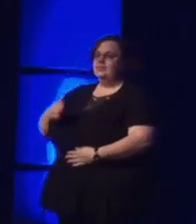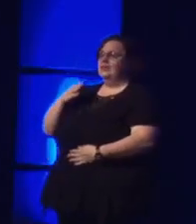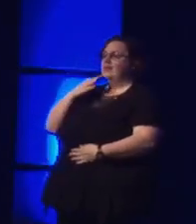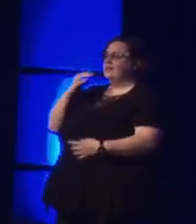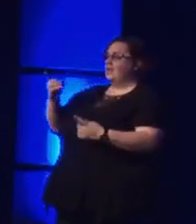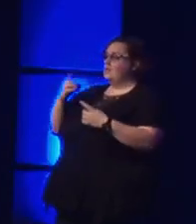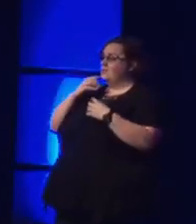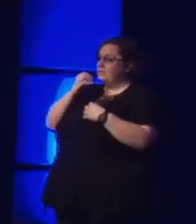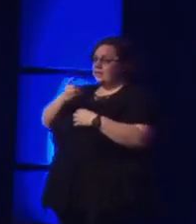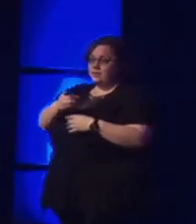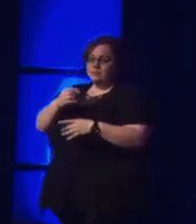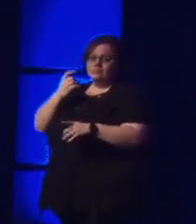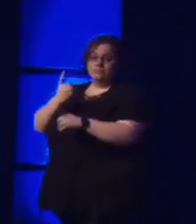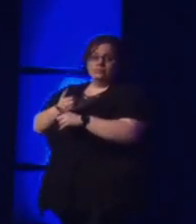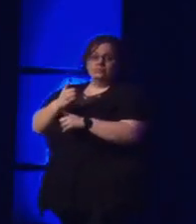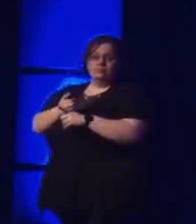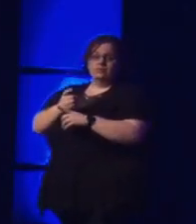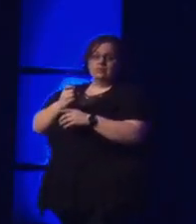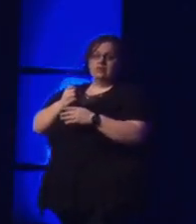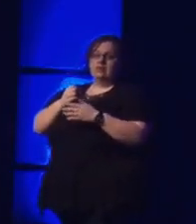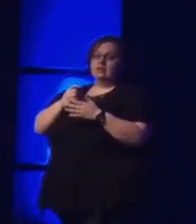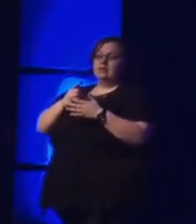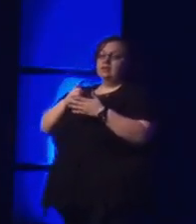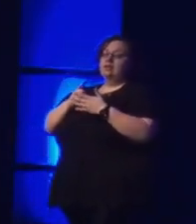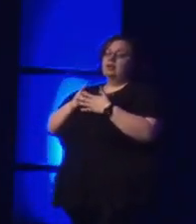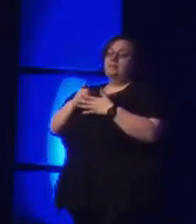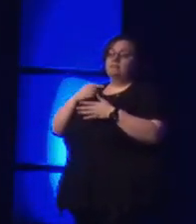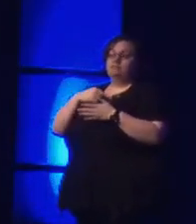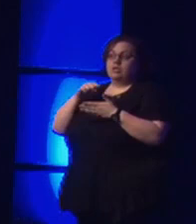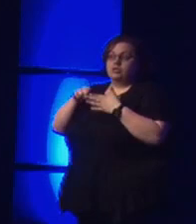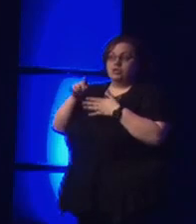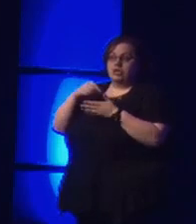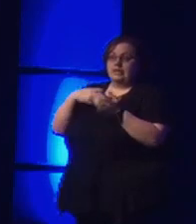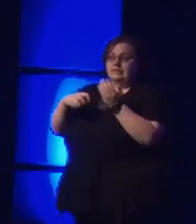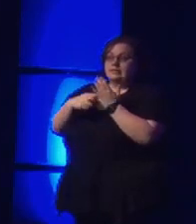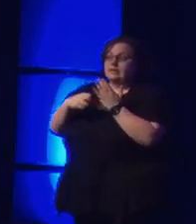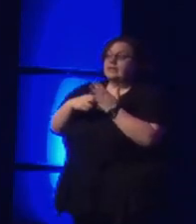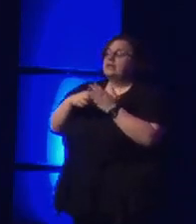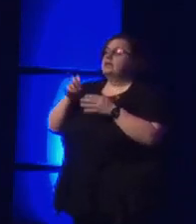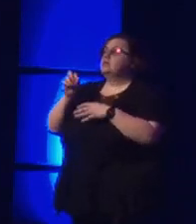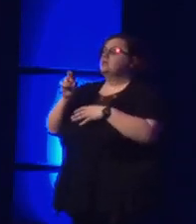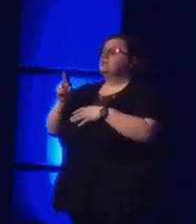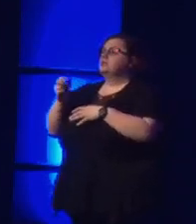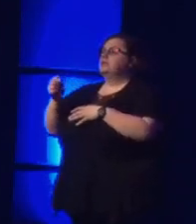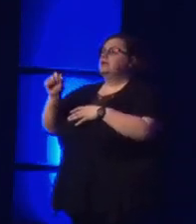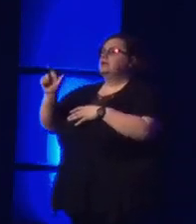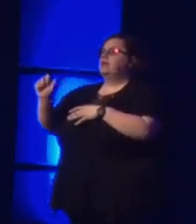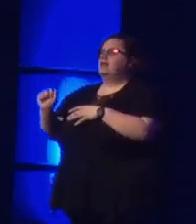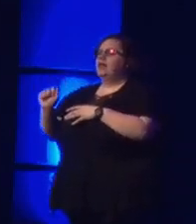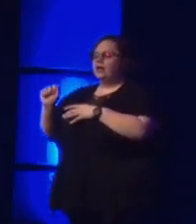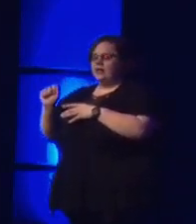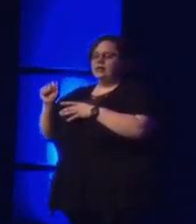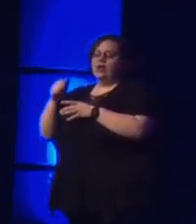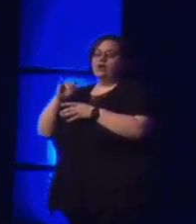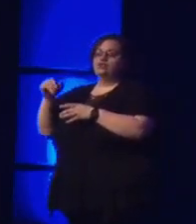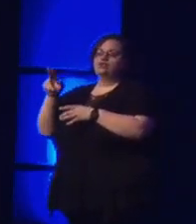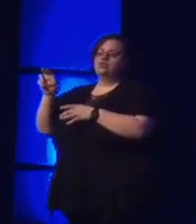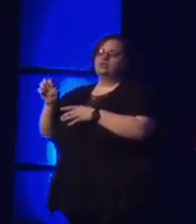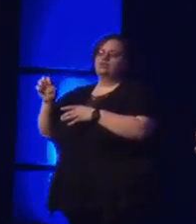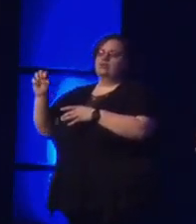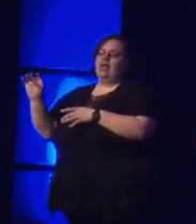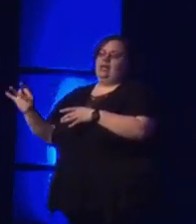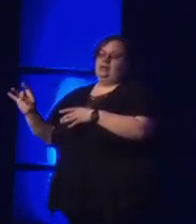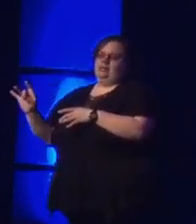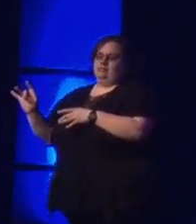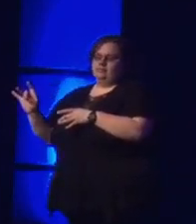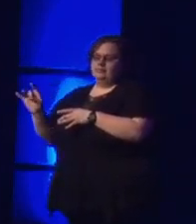Thank you. That's right. Make sure you get your tickets or check that box for the gala. I say gala on June 8th.